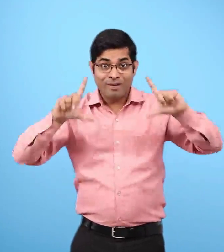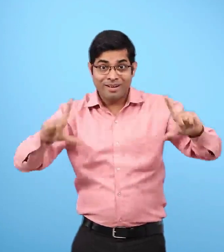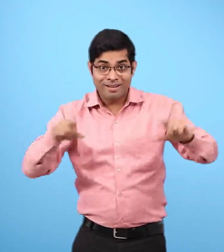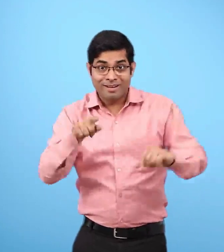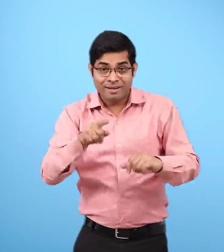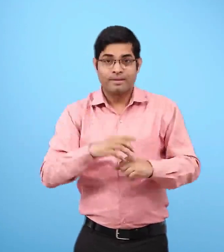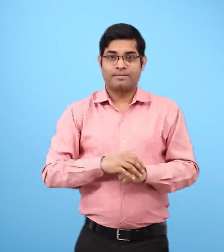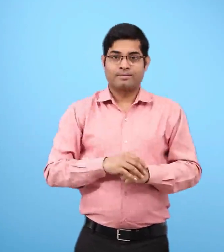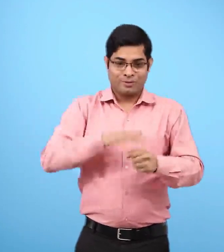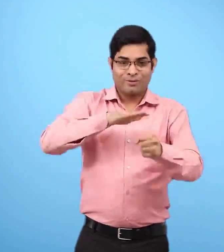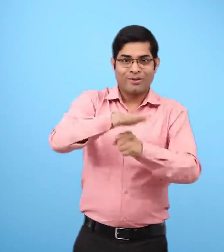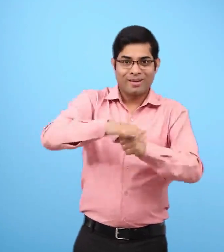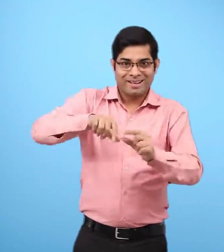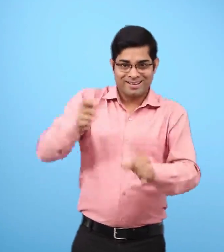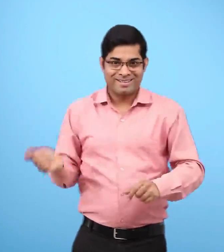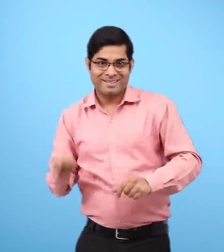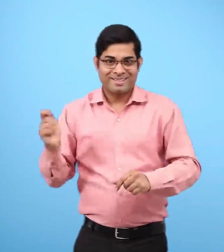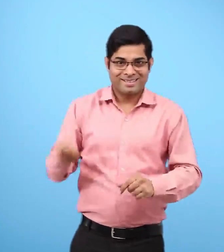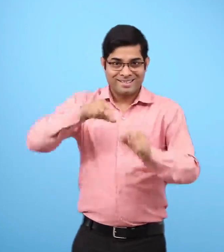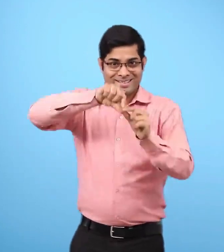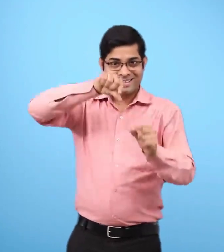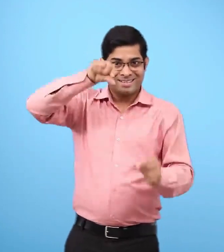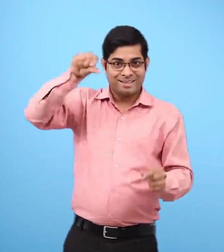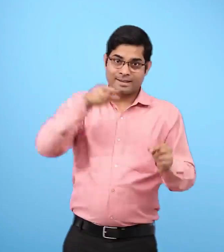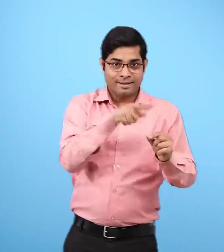Part 4 picture shows 3 sticks.